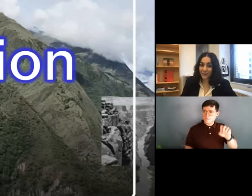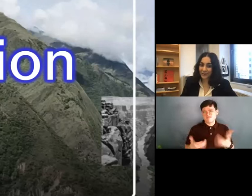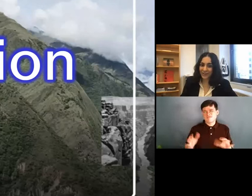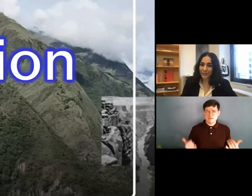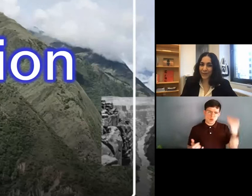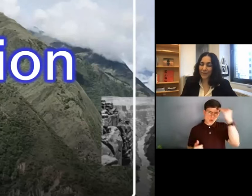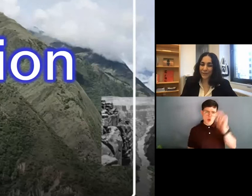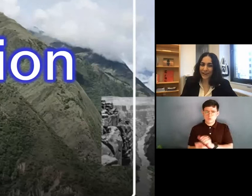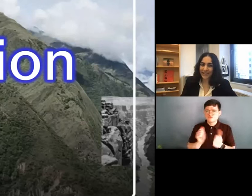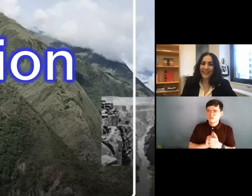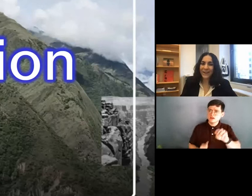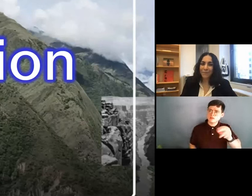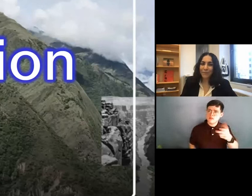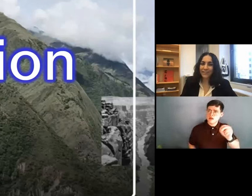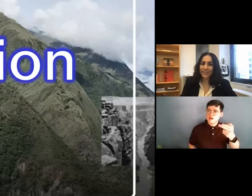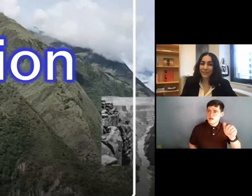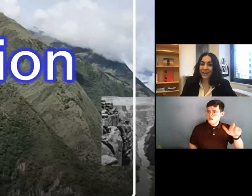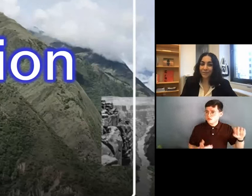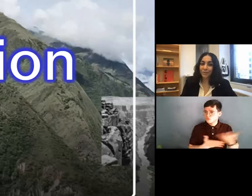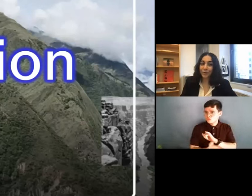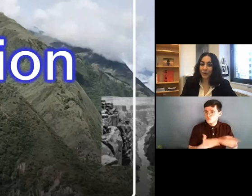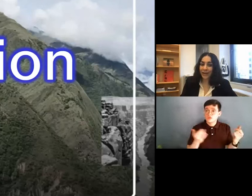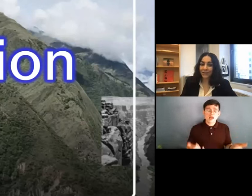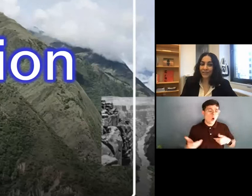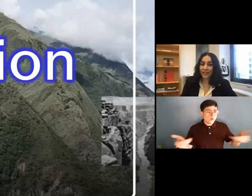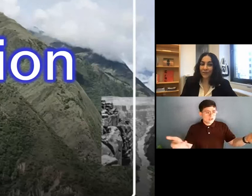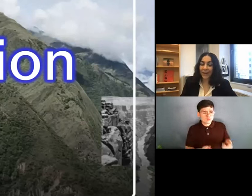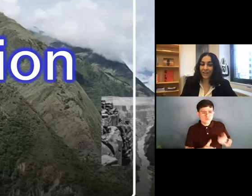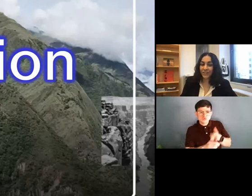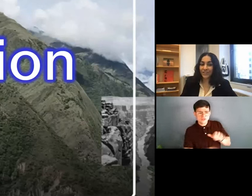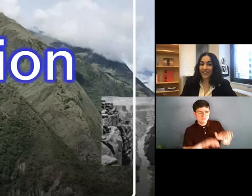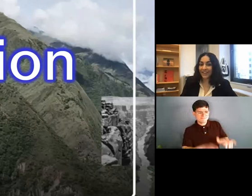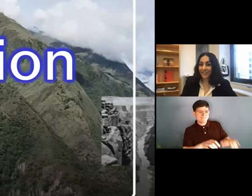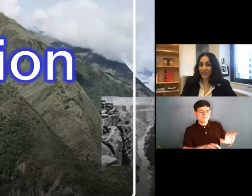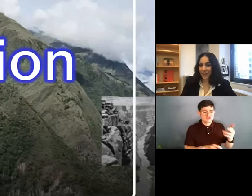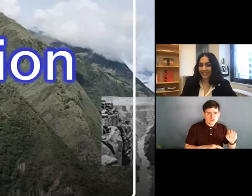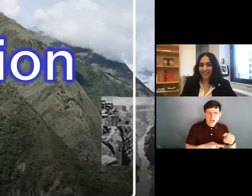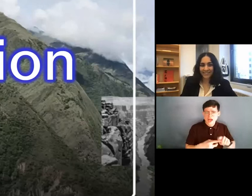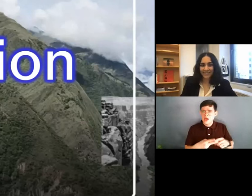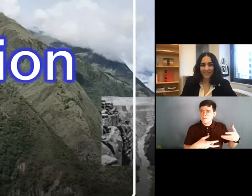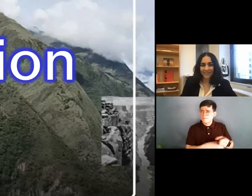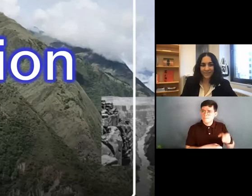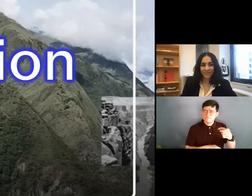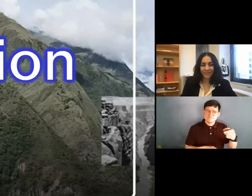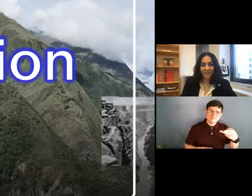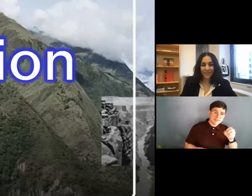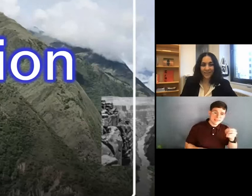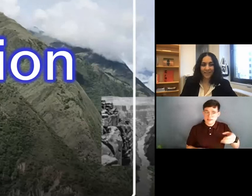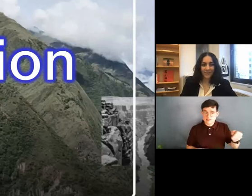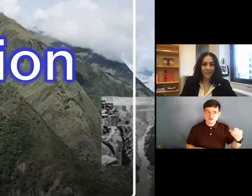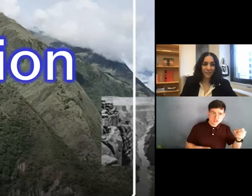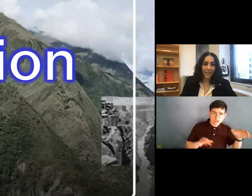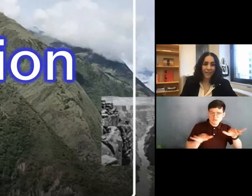introduce yourselves if you haven't already by placing your names, pronouns, and locations in the chat.